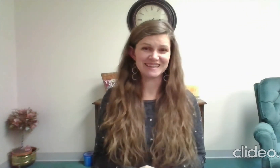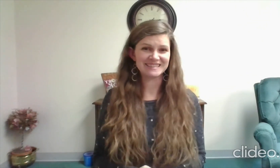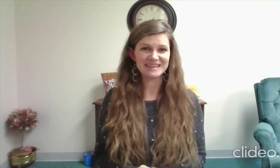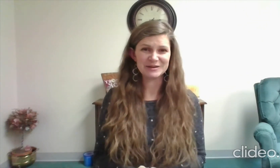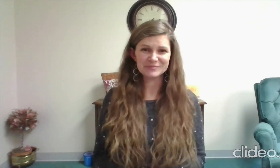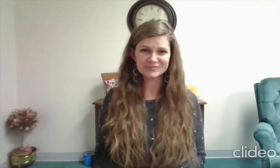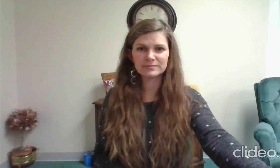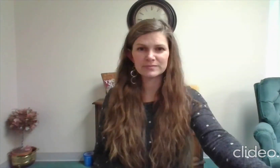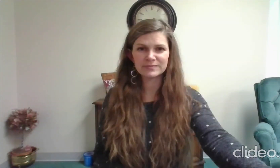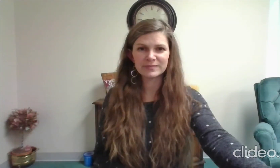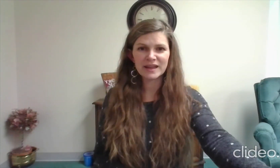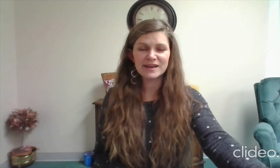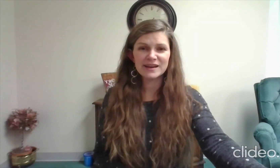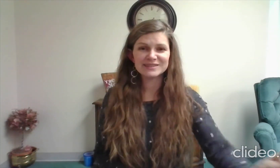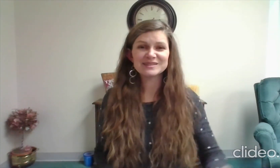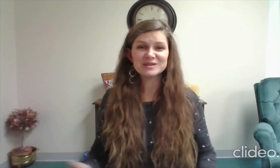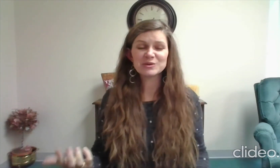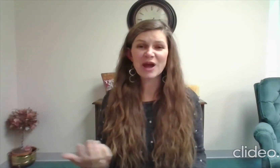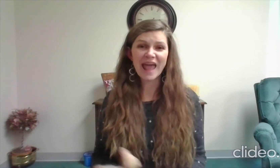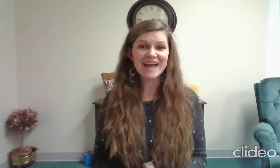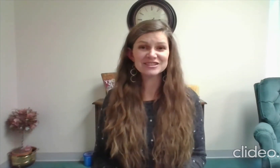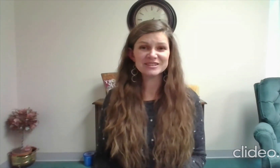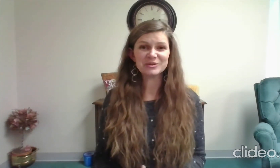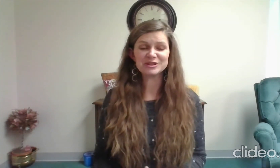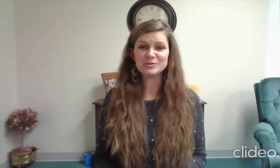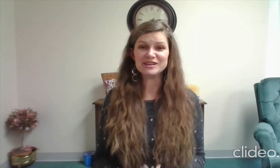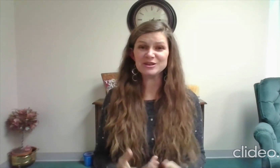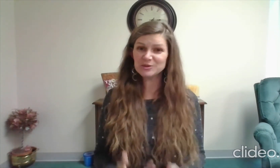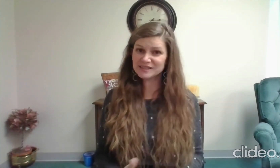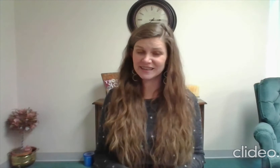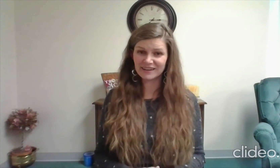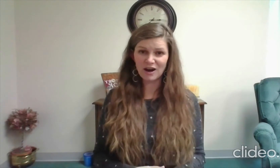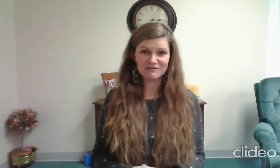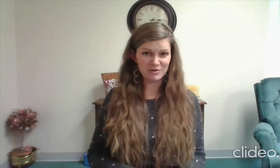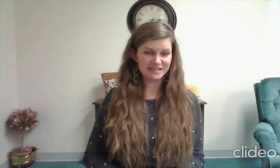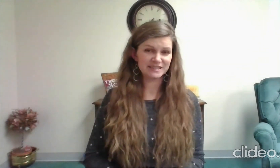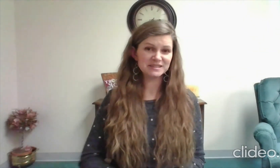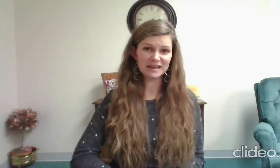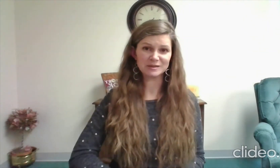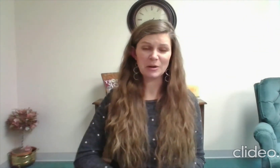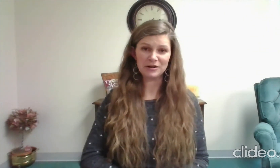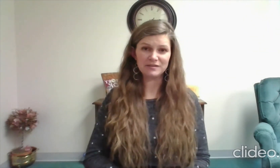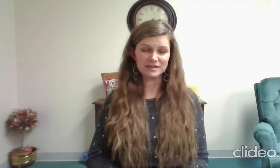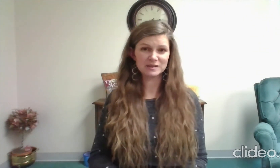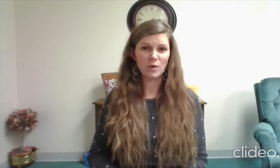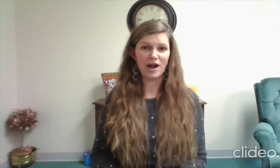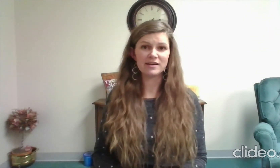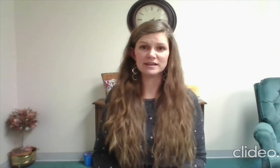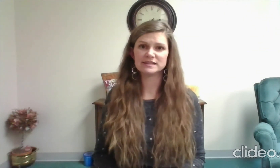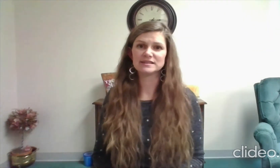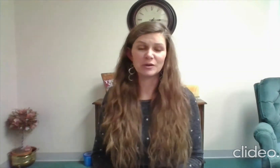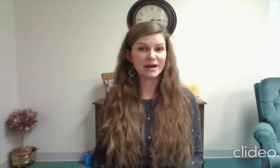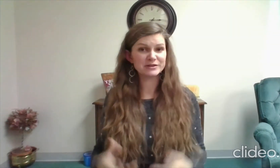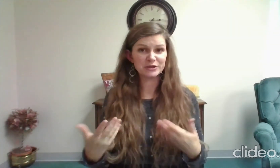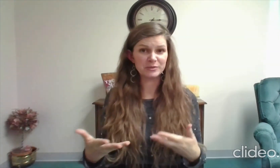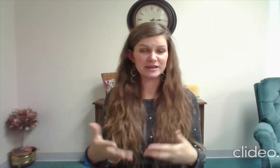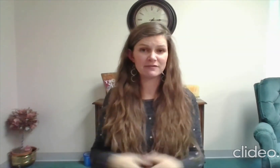to him. So since we're not actually going to be using our voices as part of this choir, and since our mouths are going to be covered